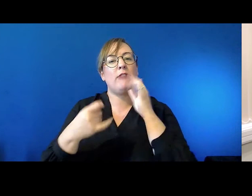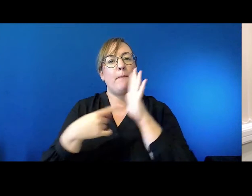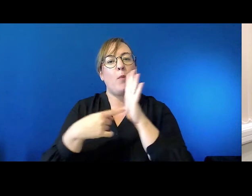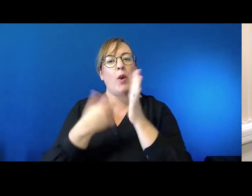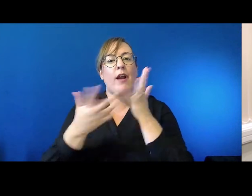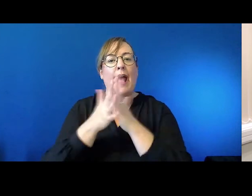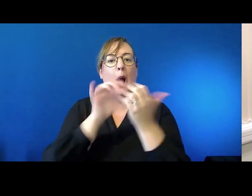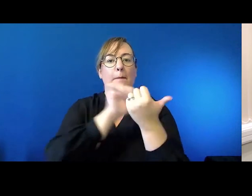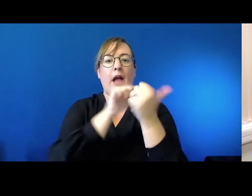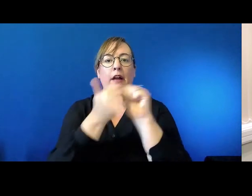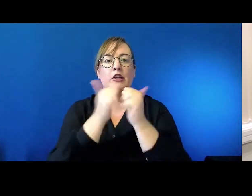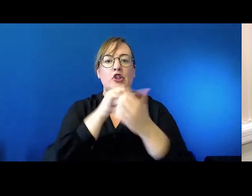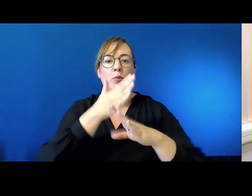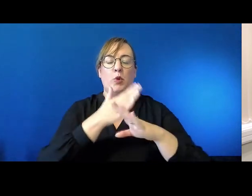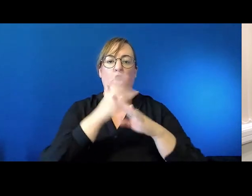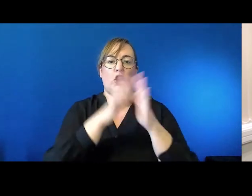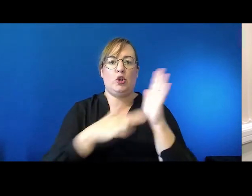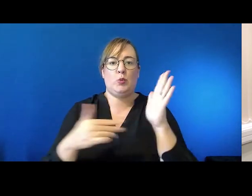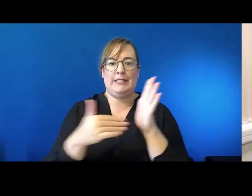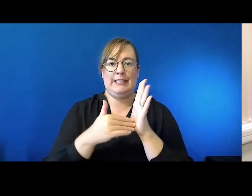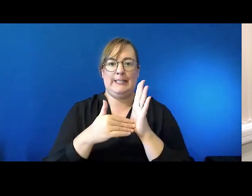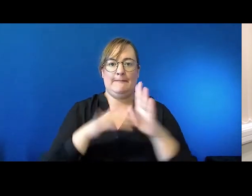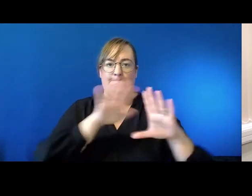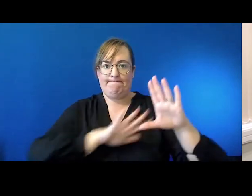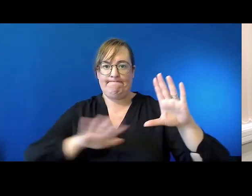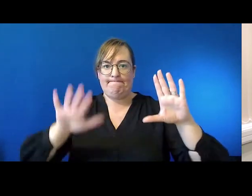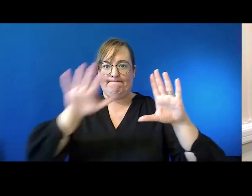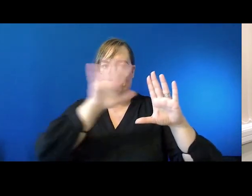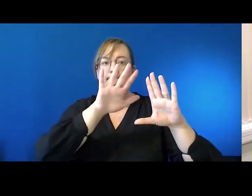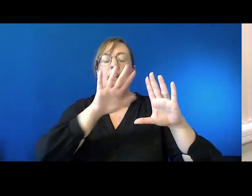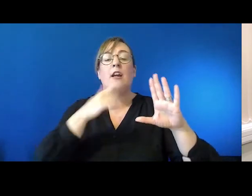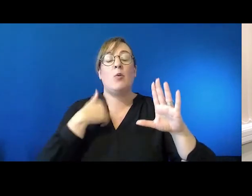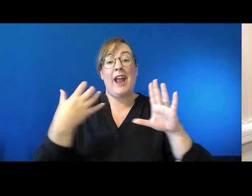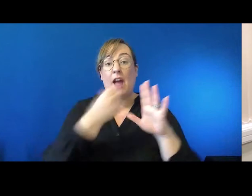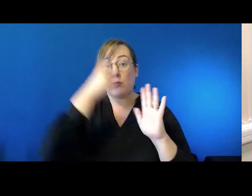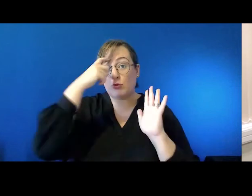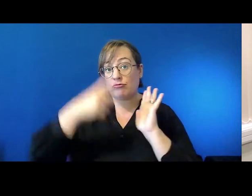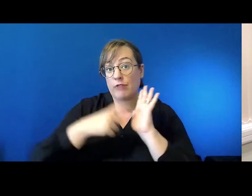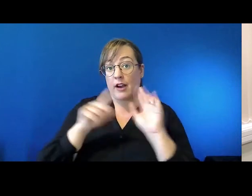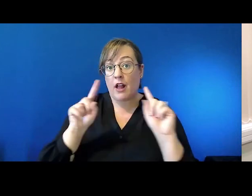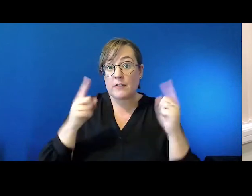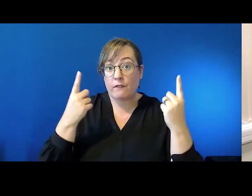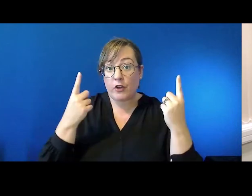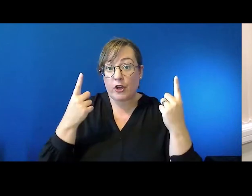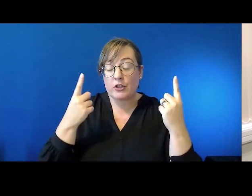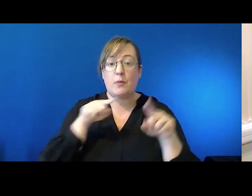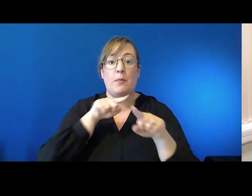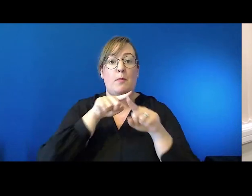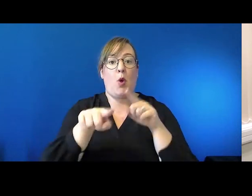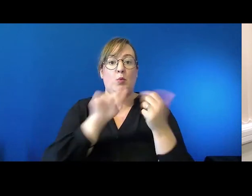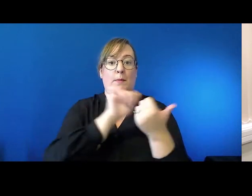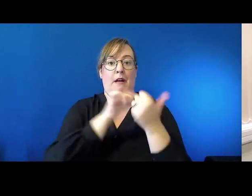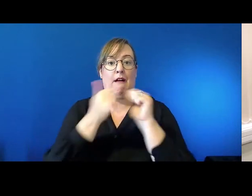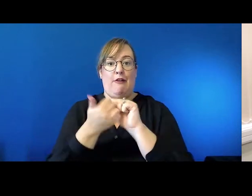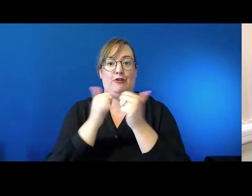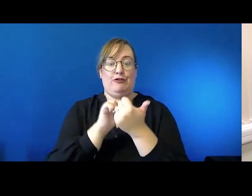in New Zealand, because it means that there has to be a recognition that most partnerships in New Zealand